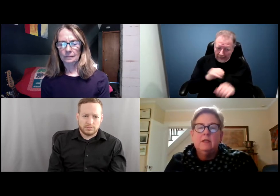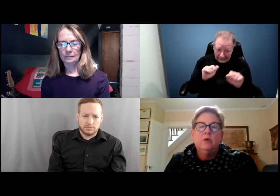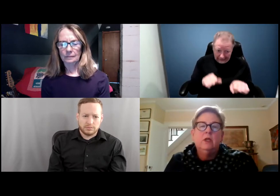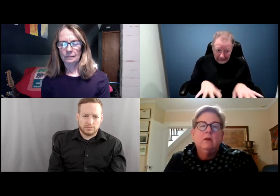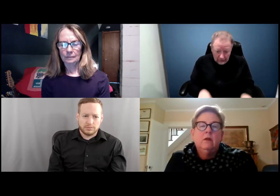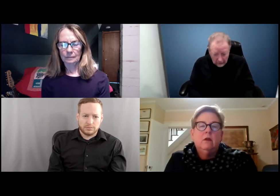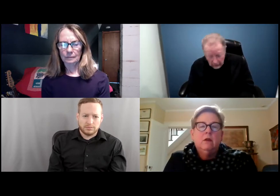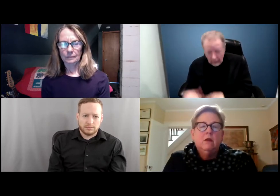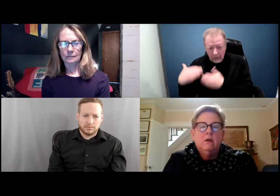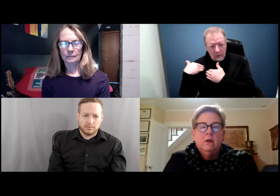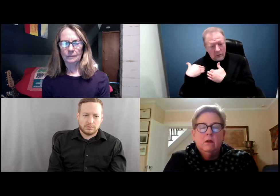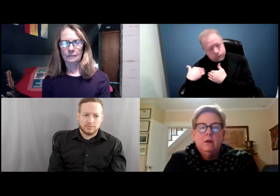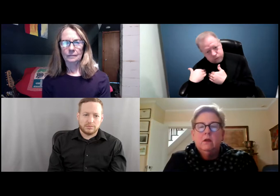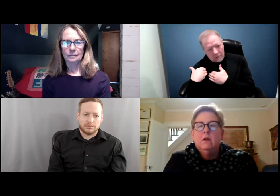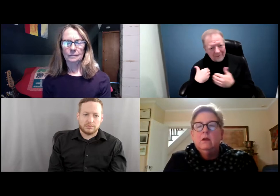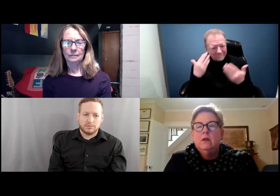on at this point.